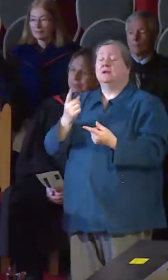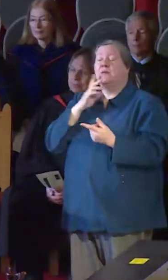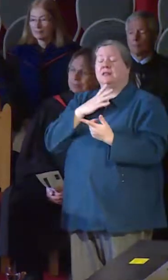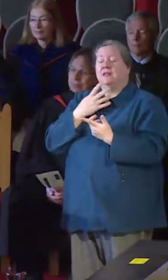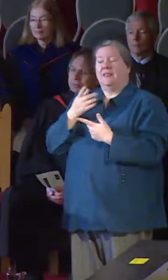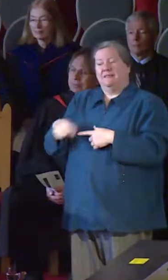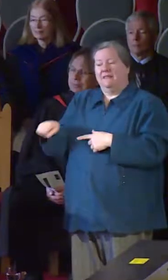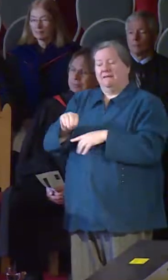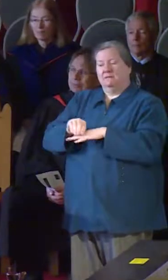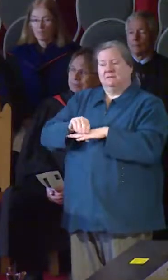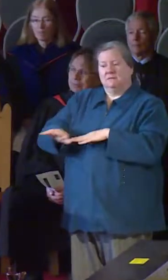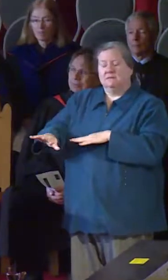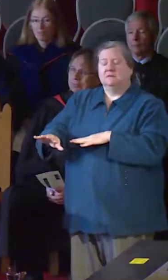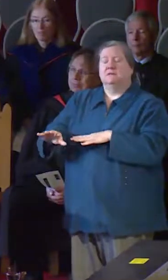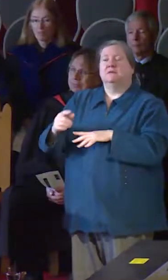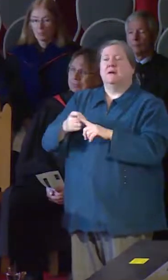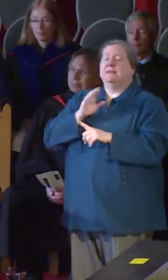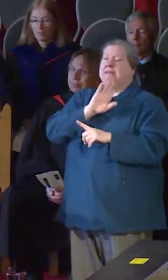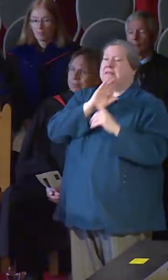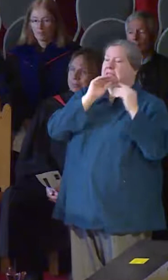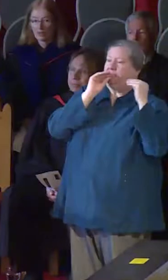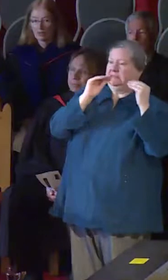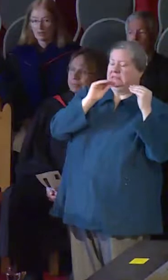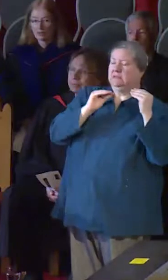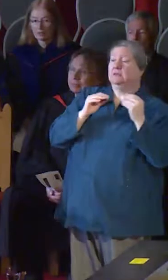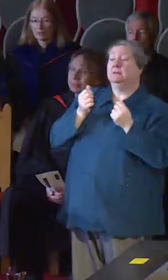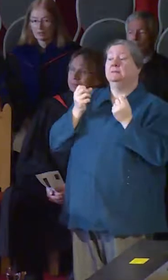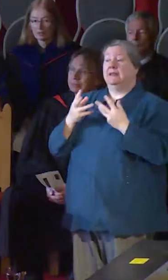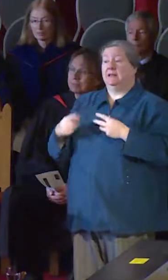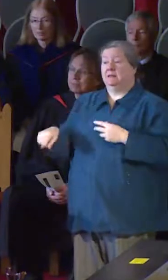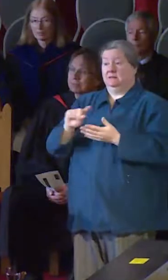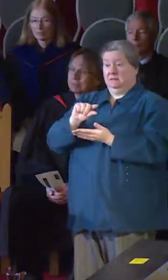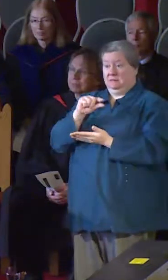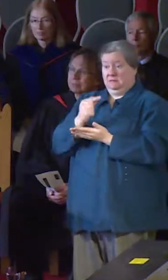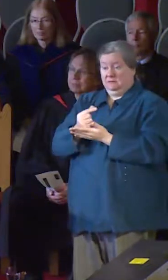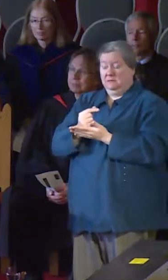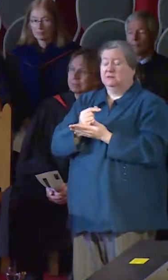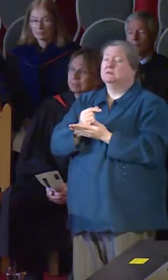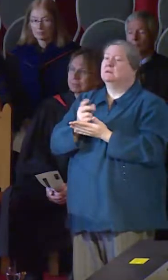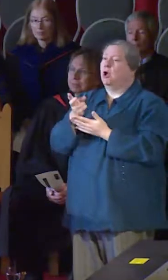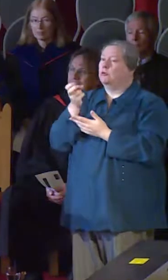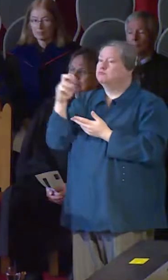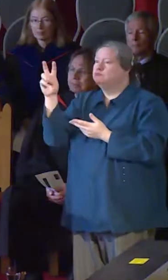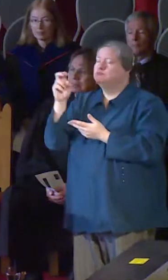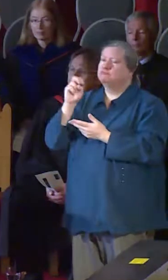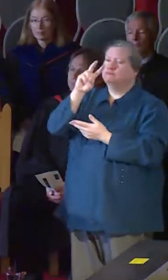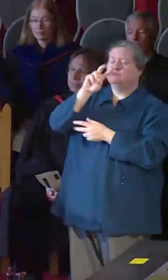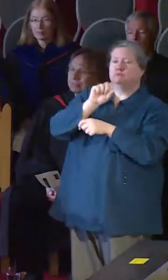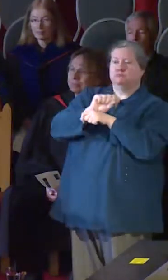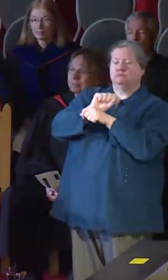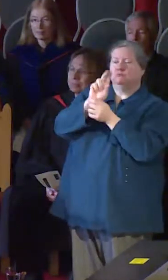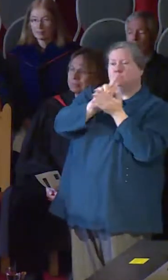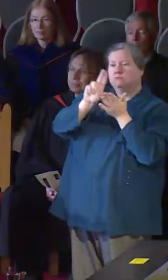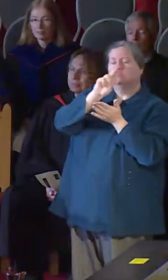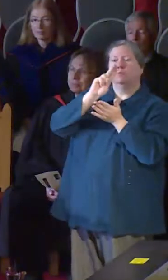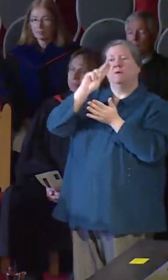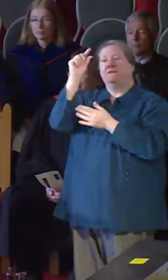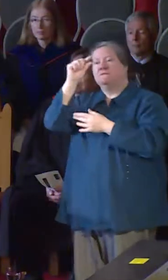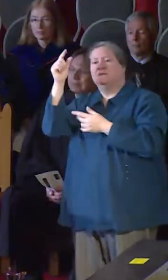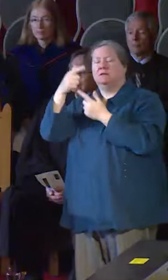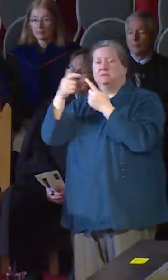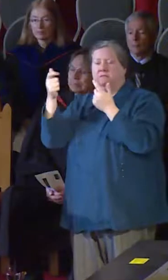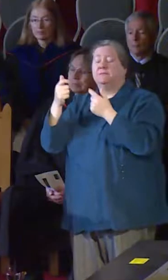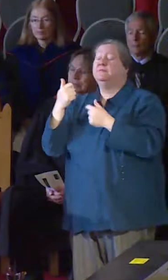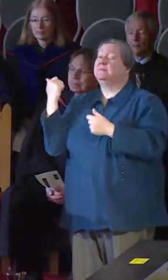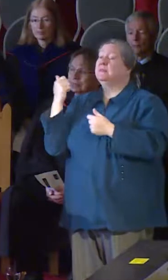and many have gone on to prominent positions in government and universities. His expertise and scientific reputation